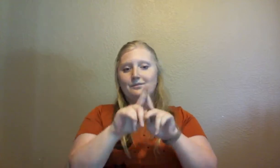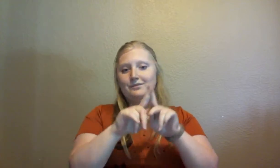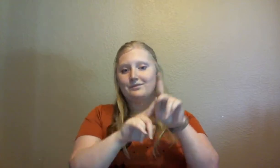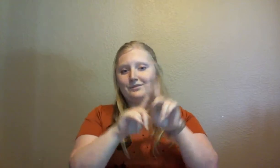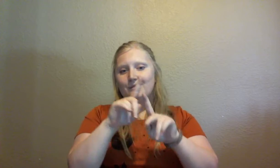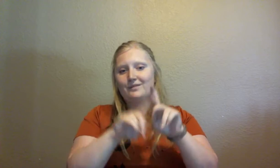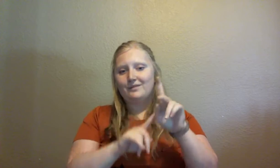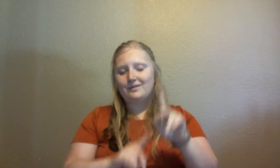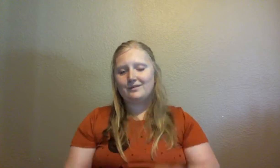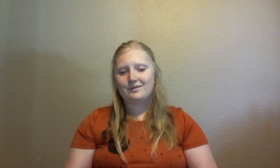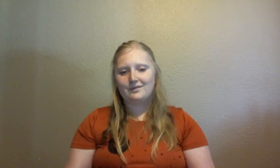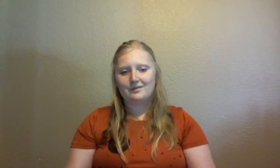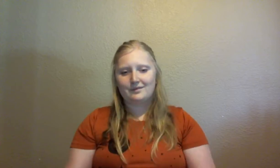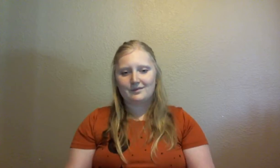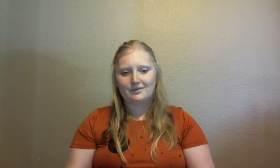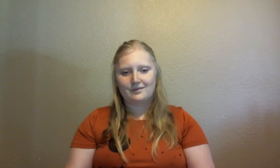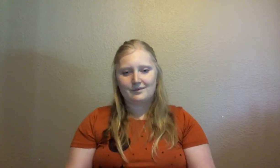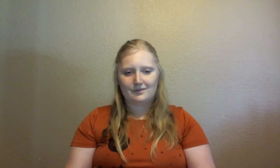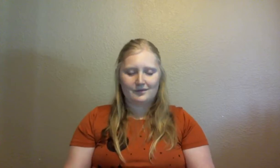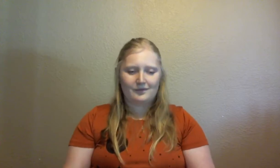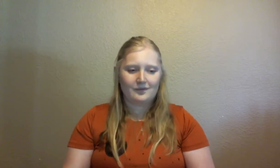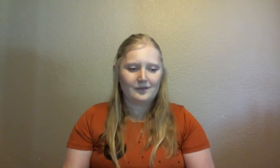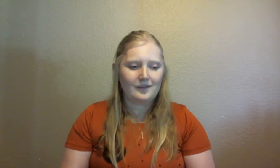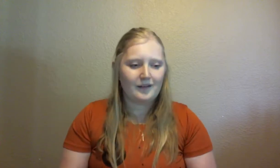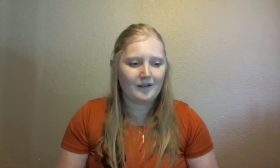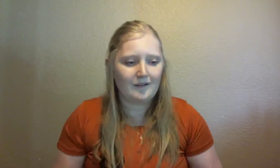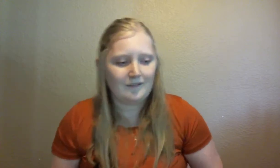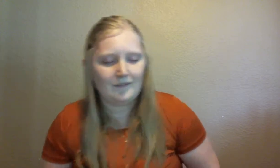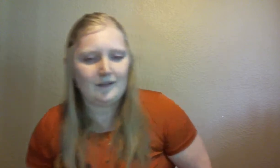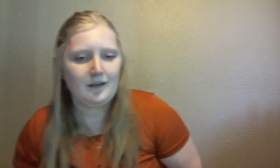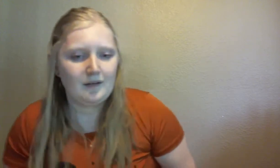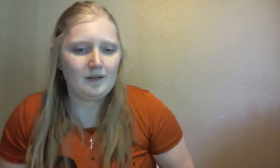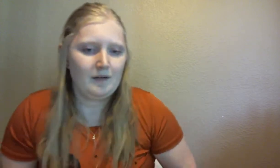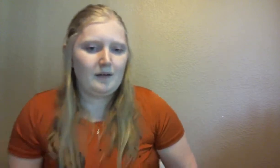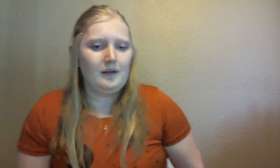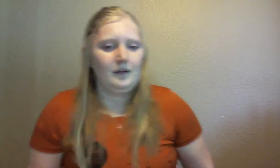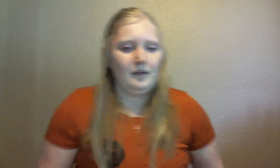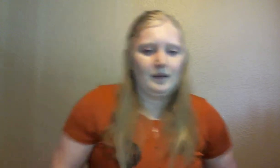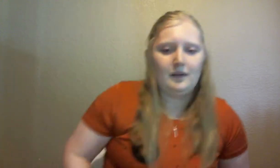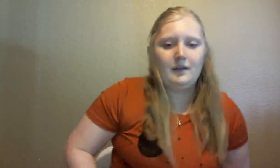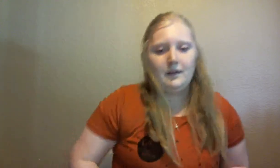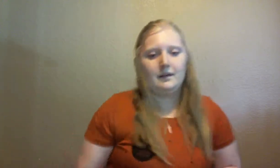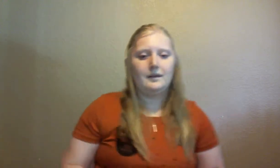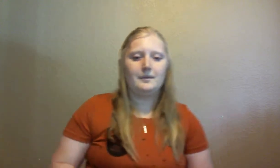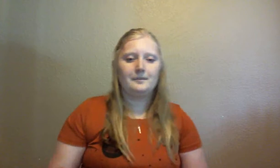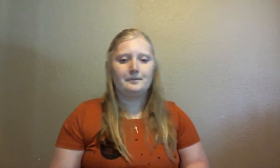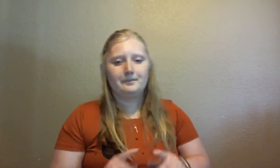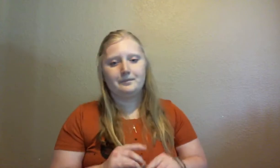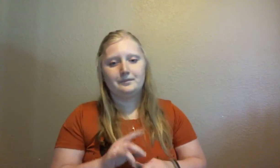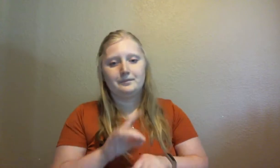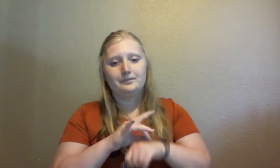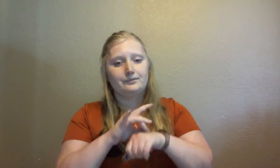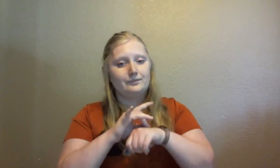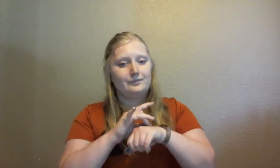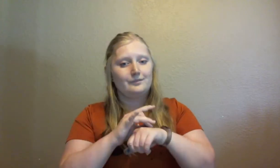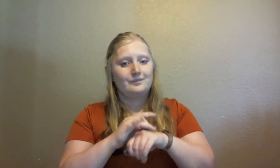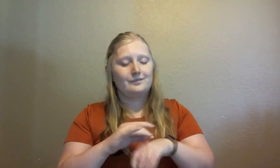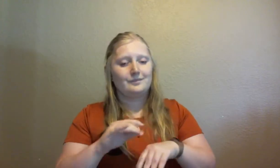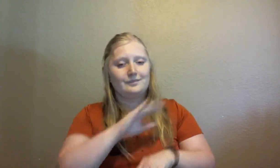a bright blazing ball. The sun in the middle of the planets that spin in the solar system, in